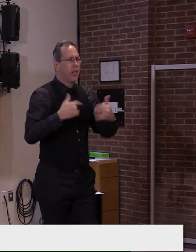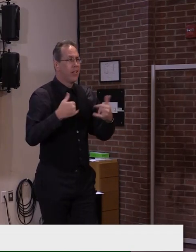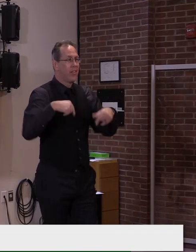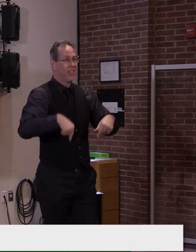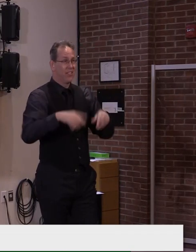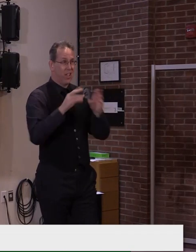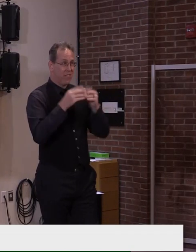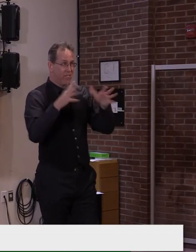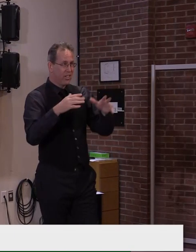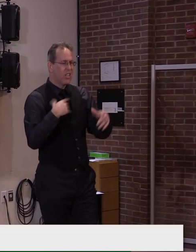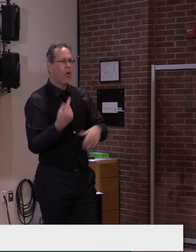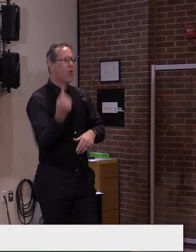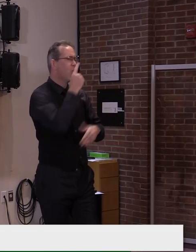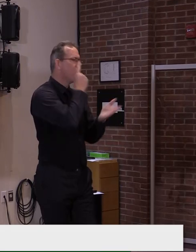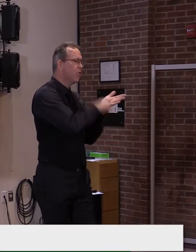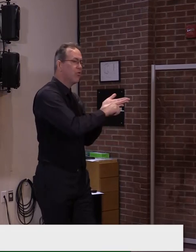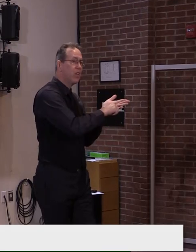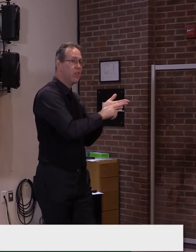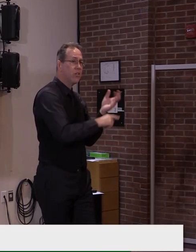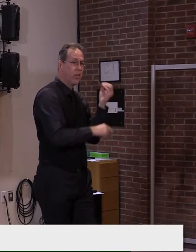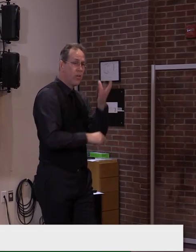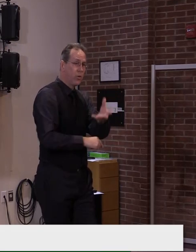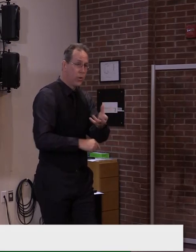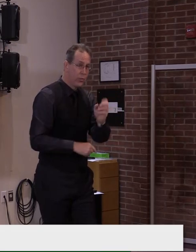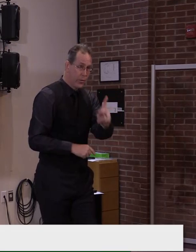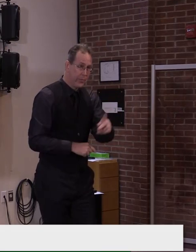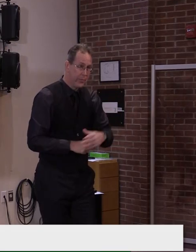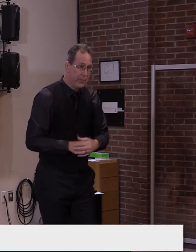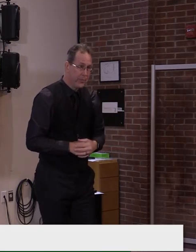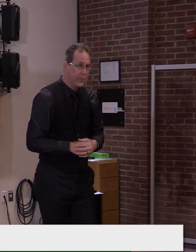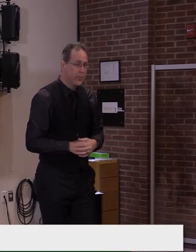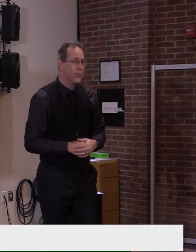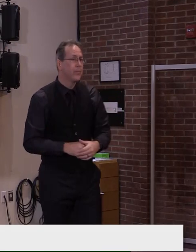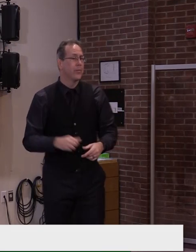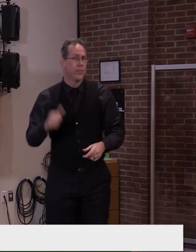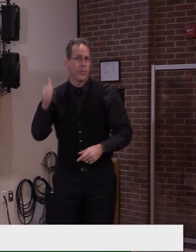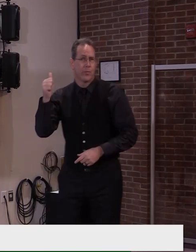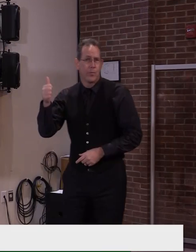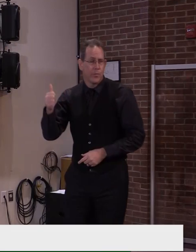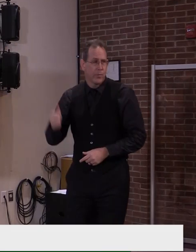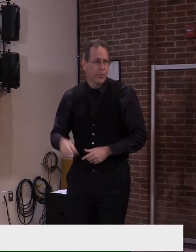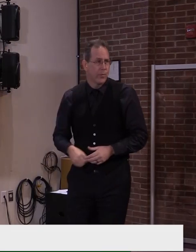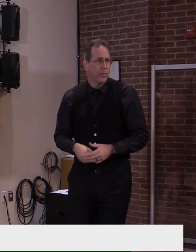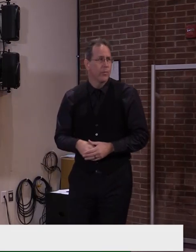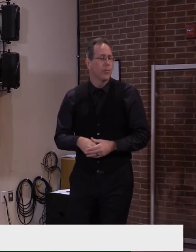here. Thank you. And for Dr. Levine here,